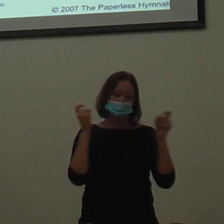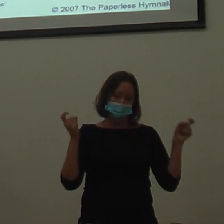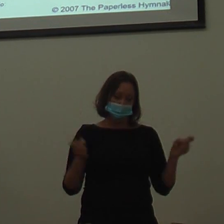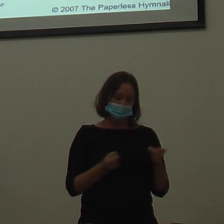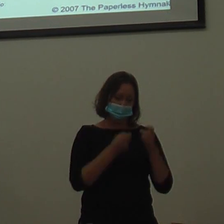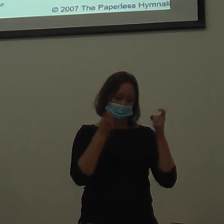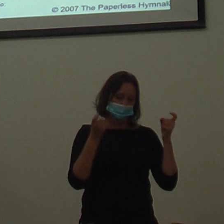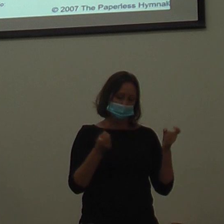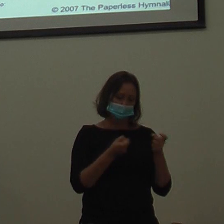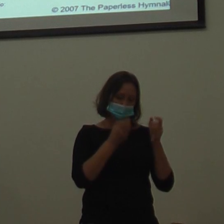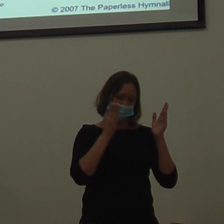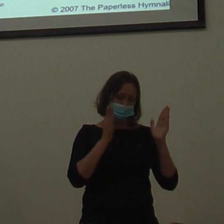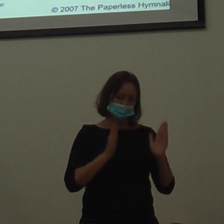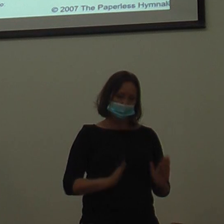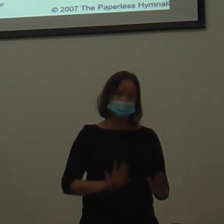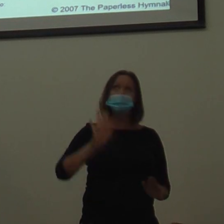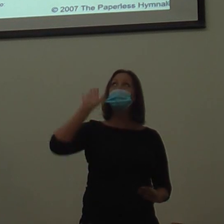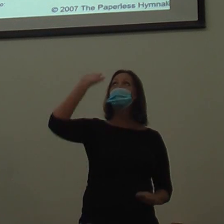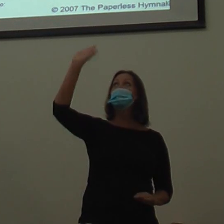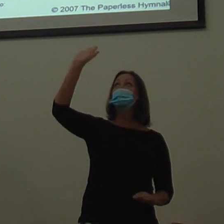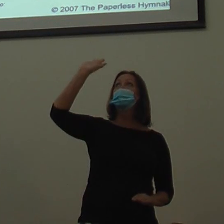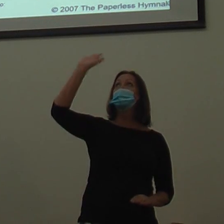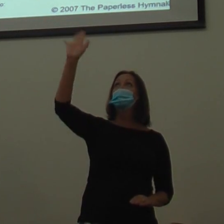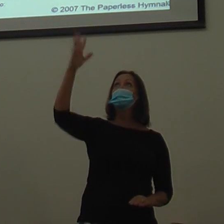make a wretch His